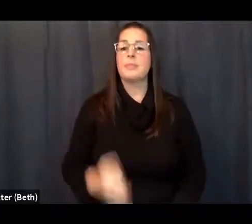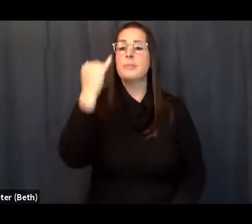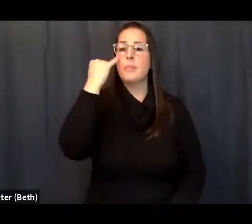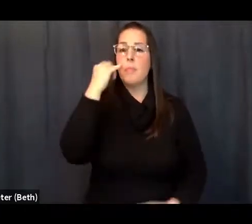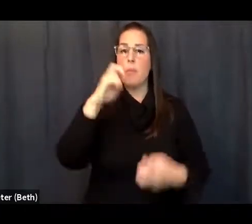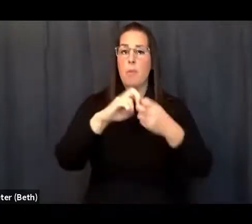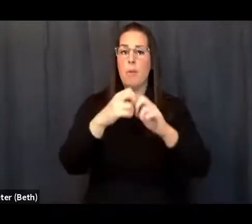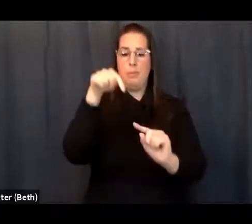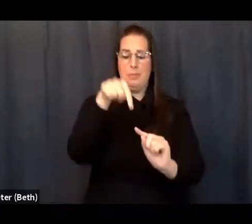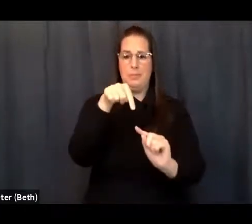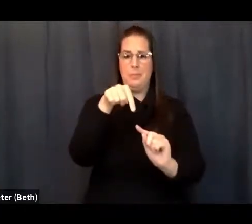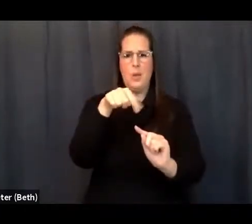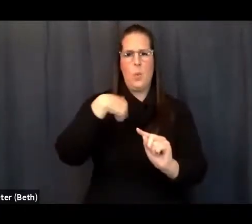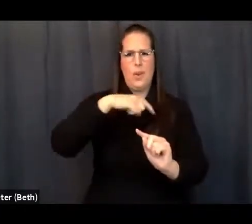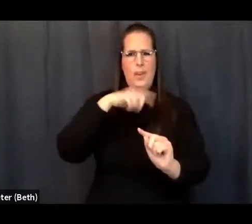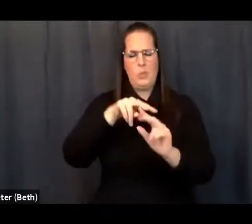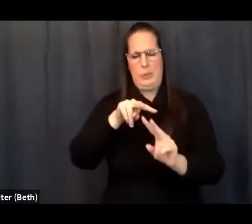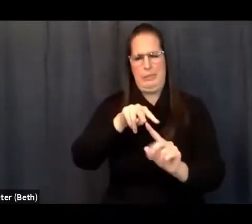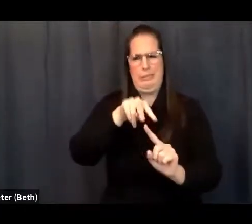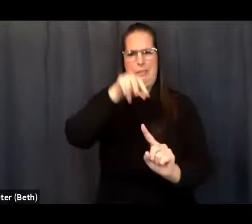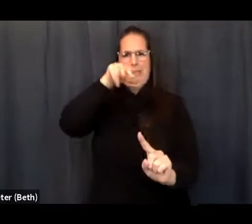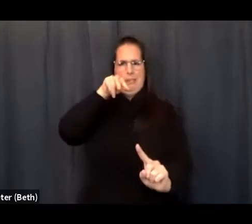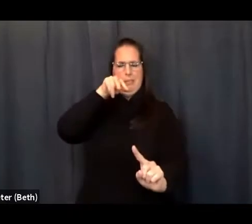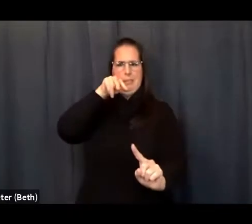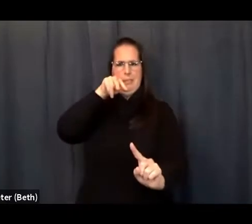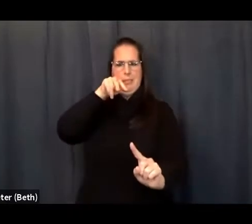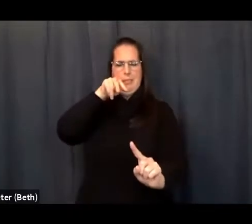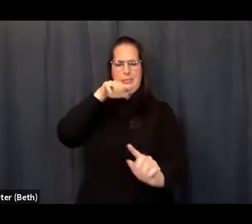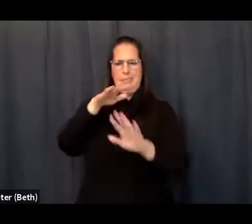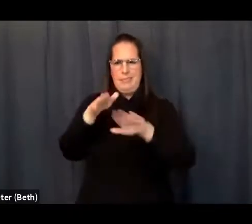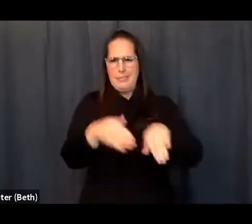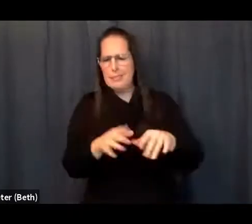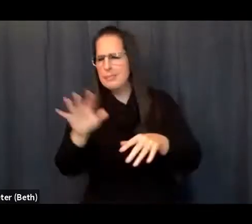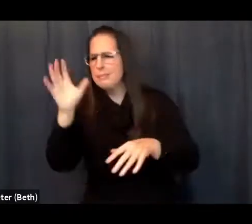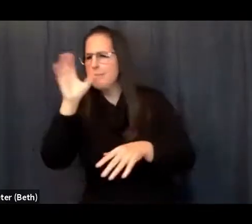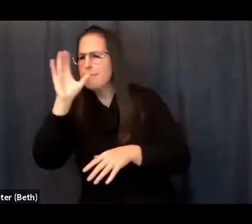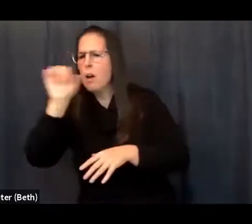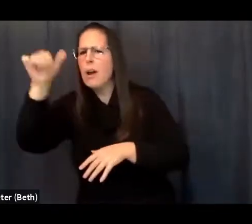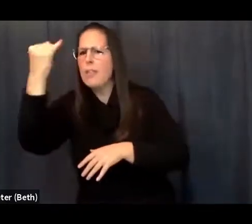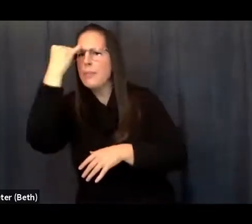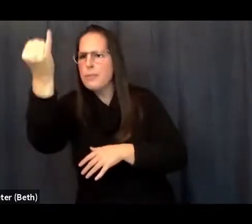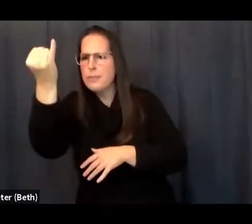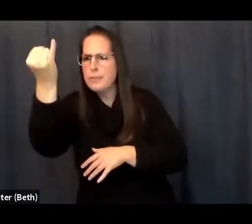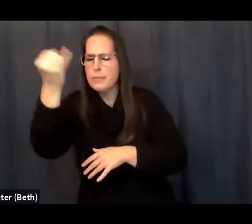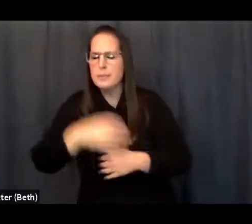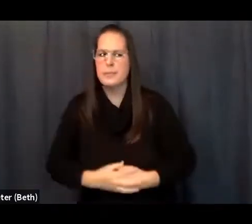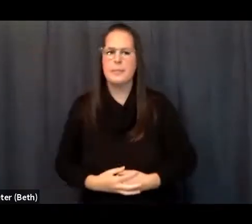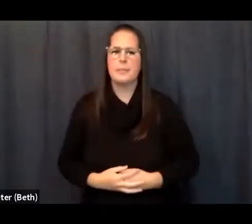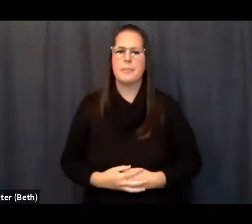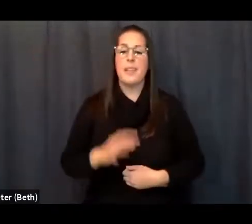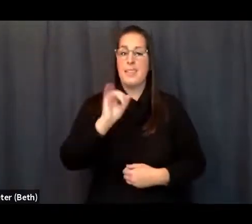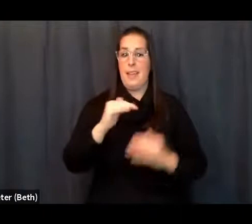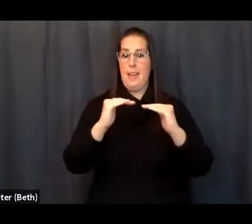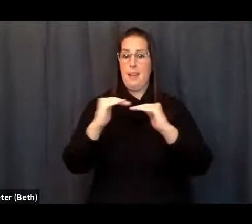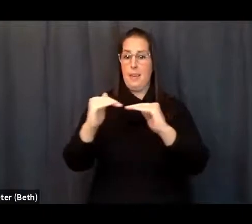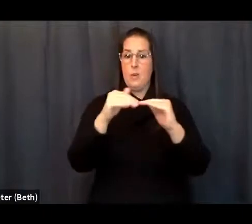this, we have to step above the problem, beyond the problem, to solve it. And so, and that this equity language